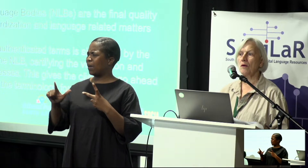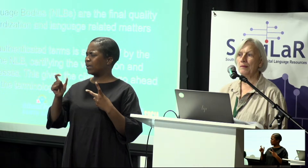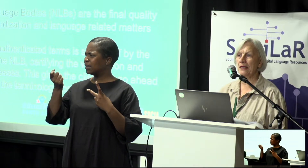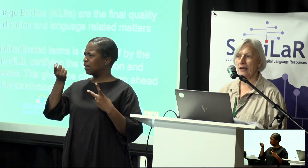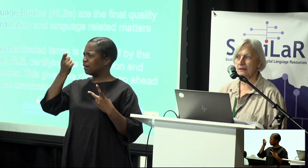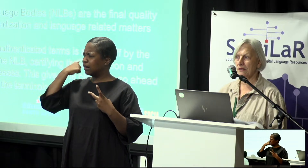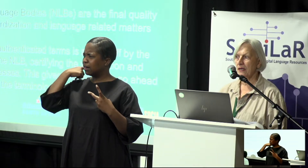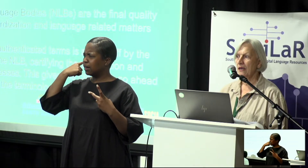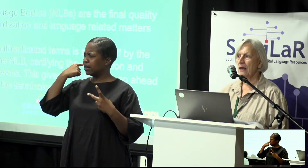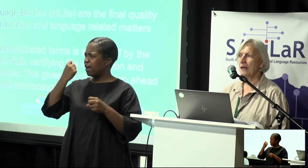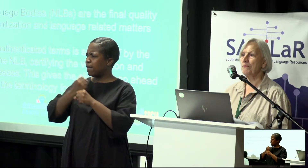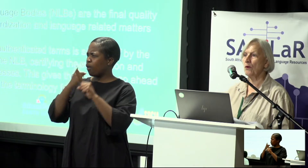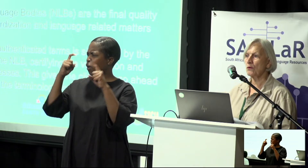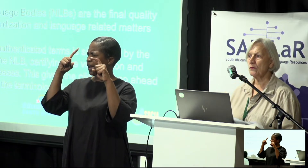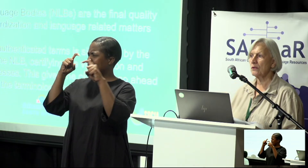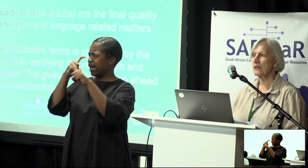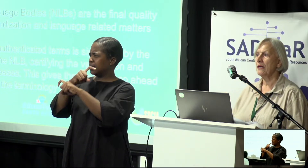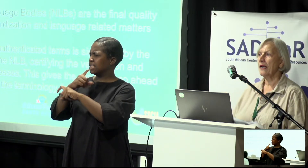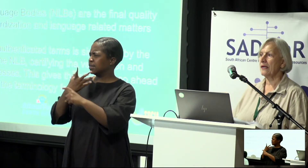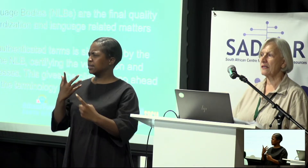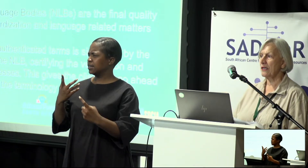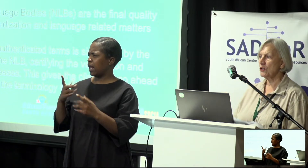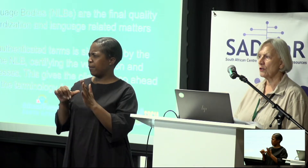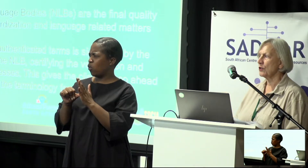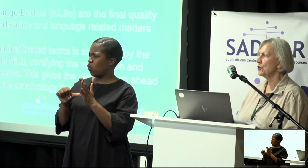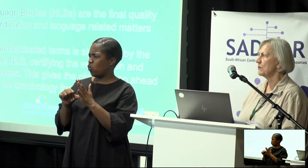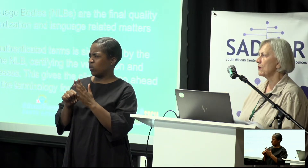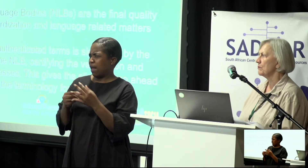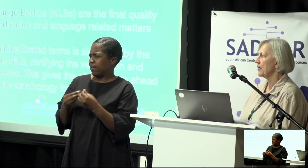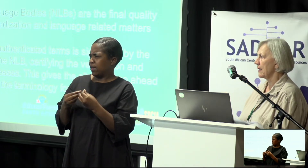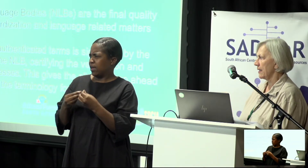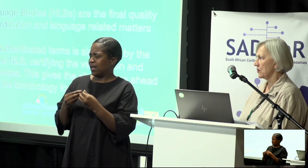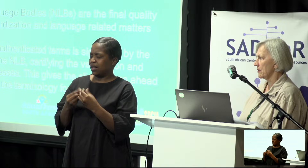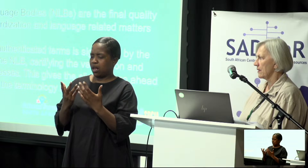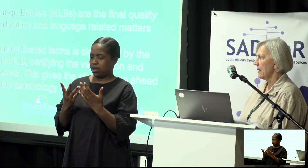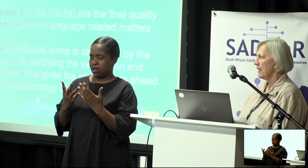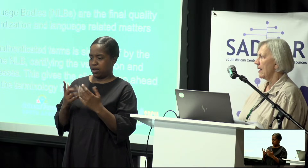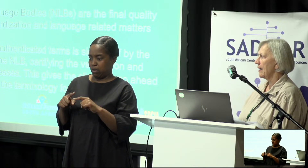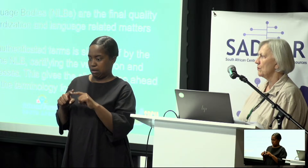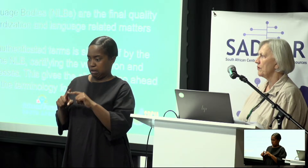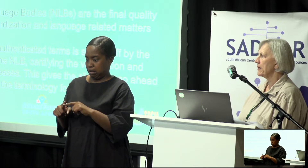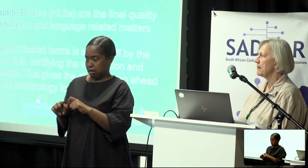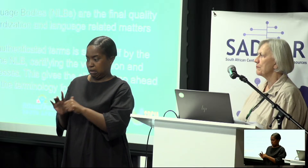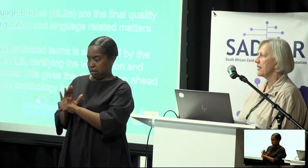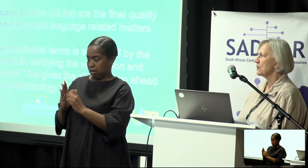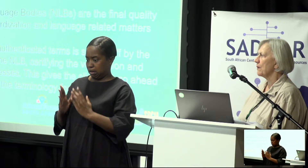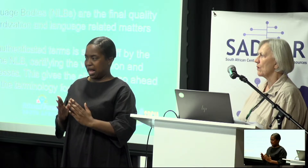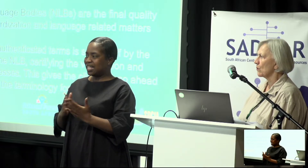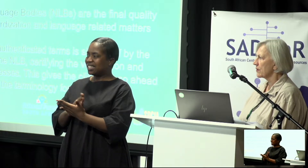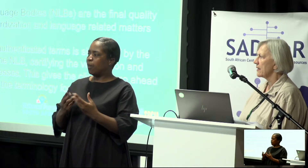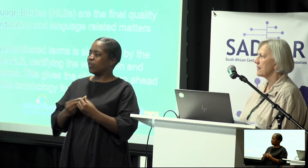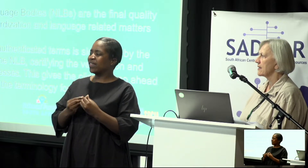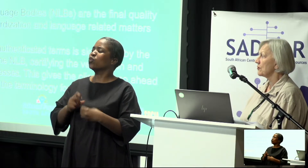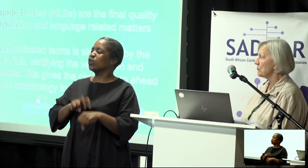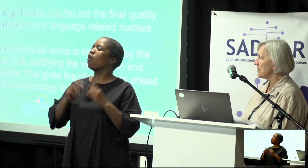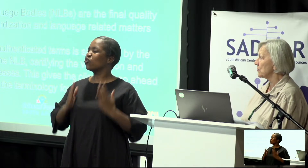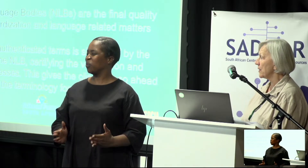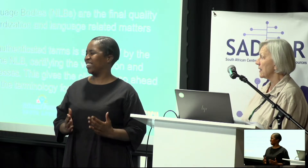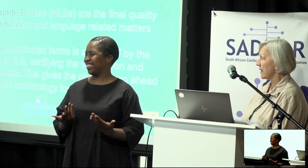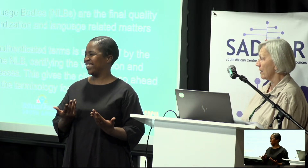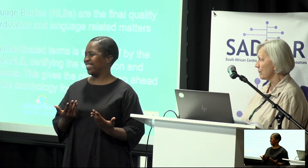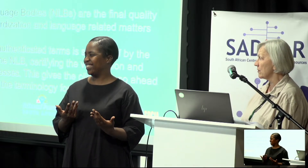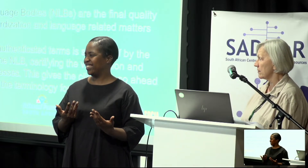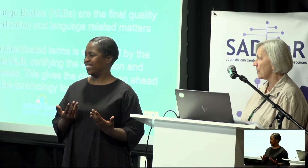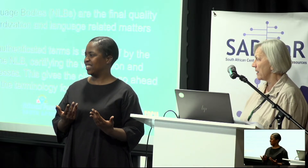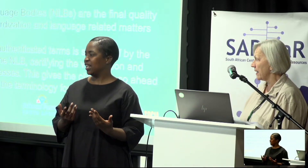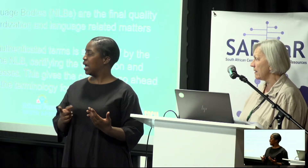somehow complicates important, essential human communication. And we've been impressed by all the things that you've been doing